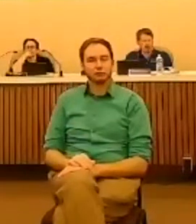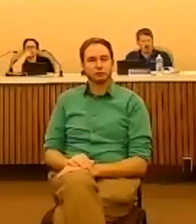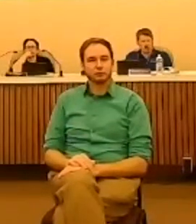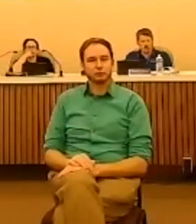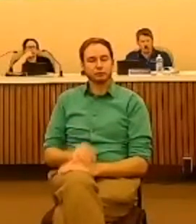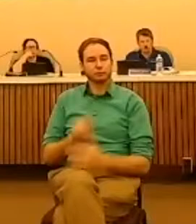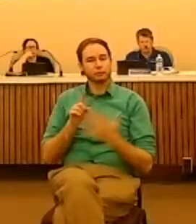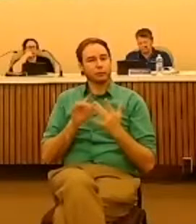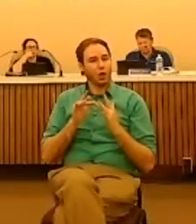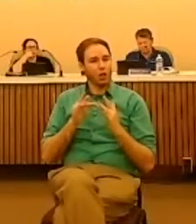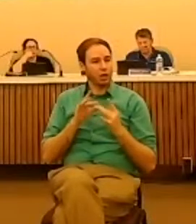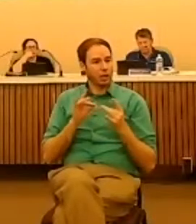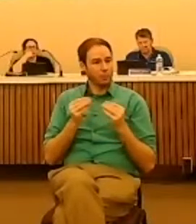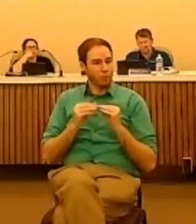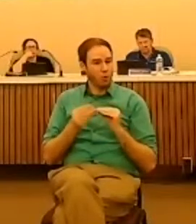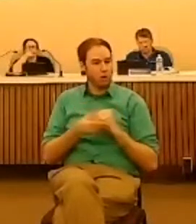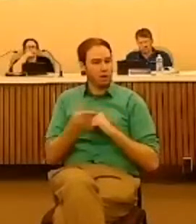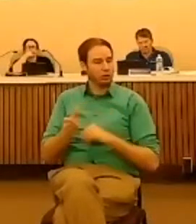Becky, online?